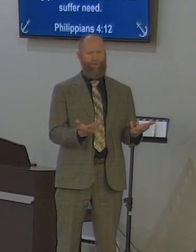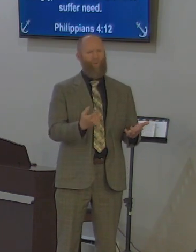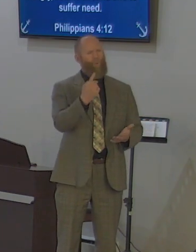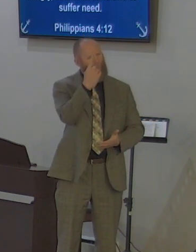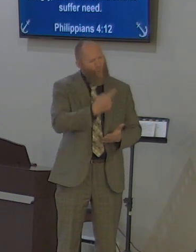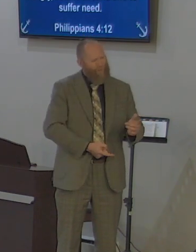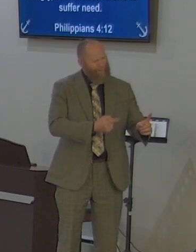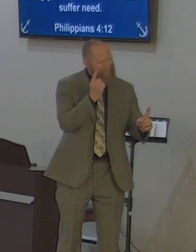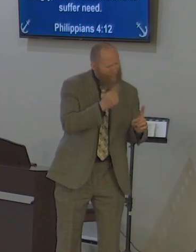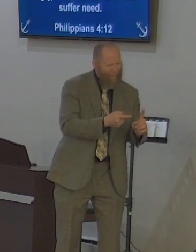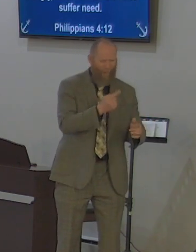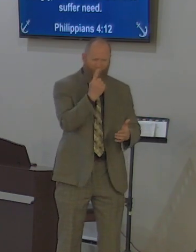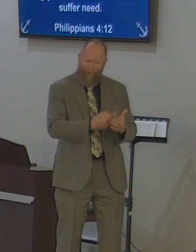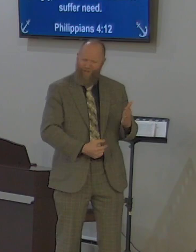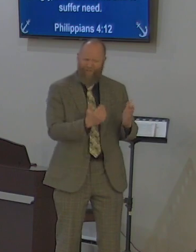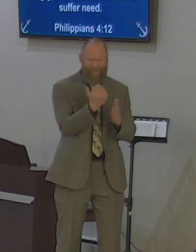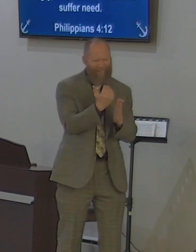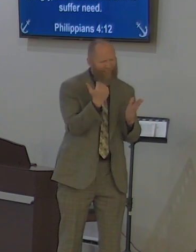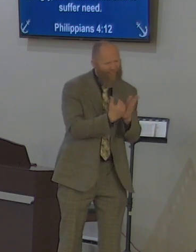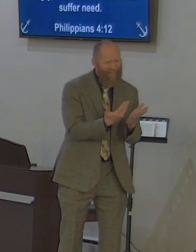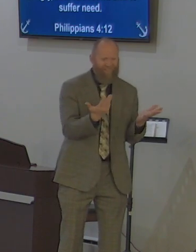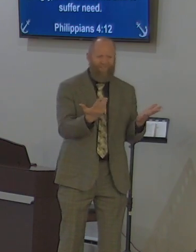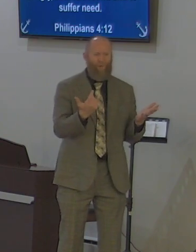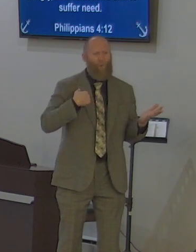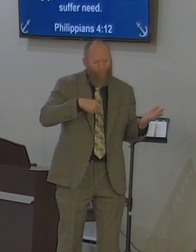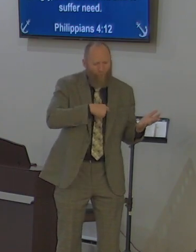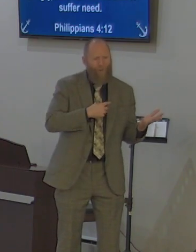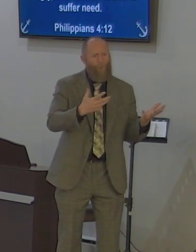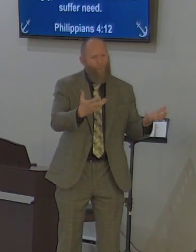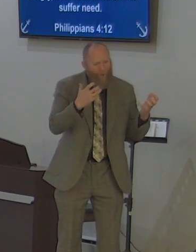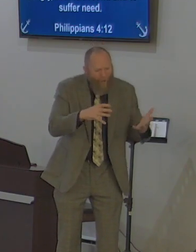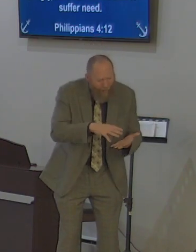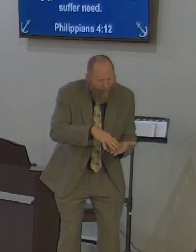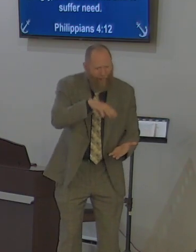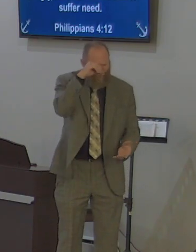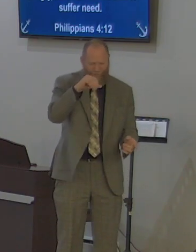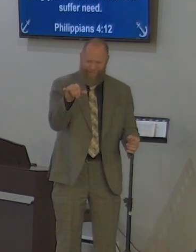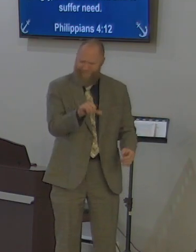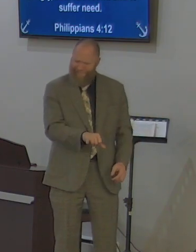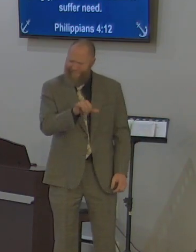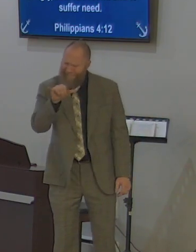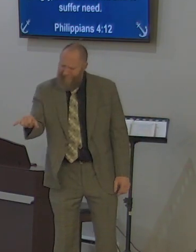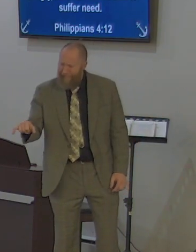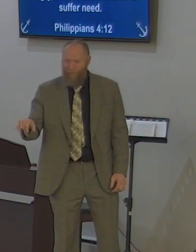is the lesson that you and I must learn, that Paul learned,